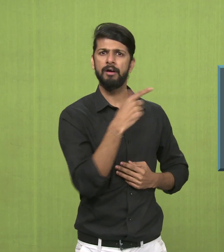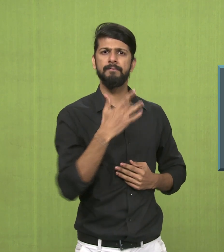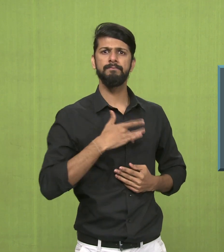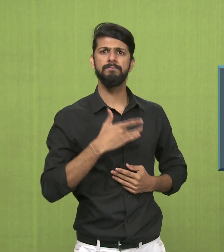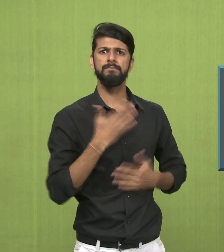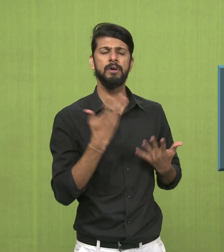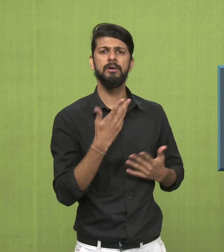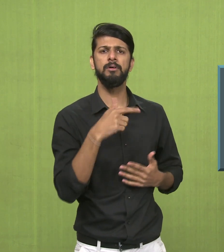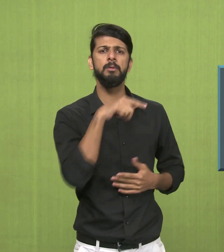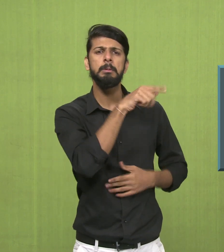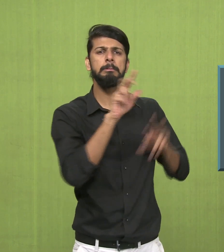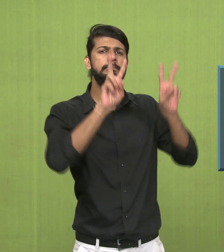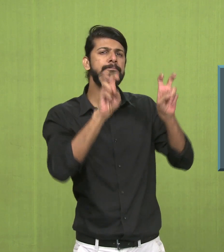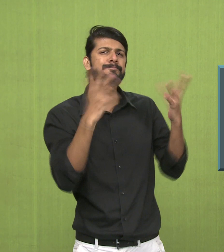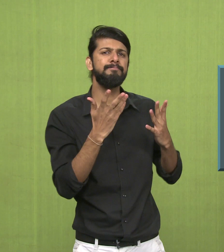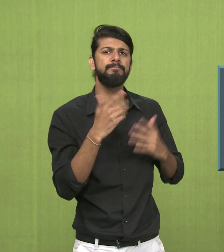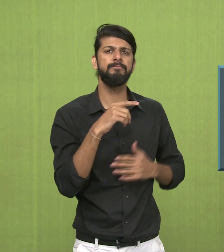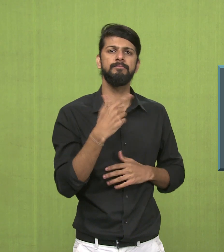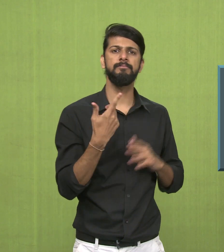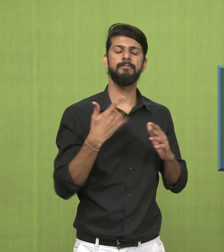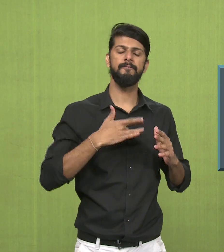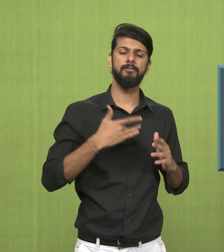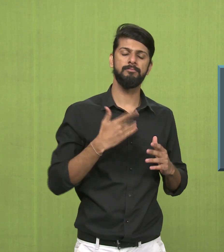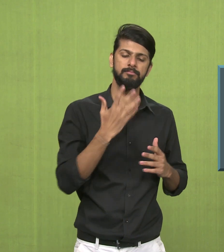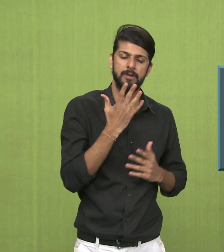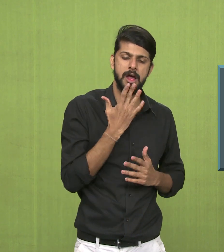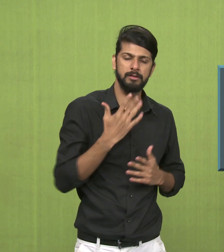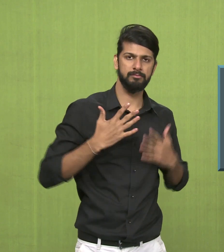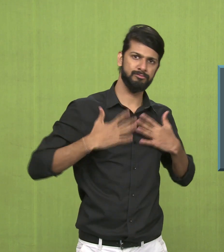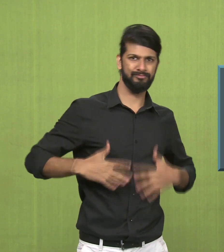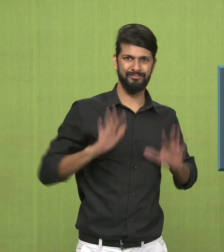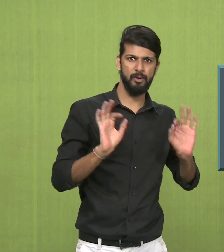but in the painting they look as if they are contemplating